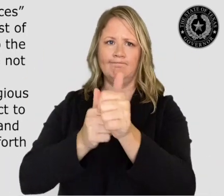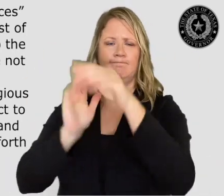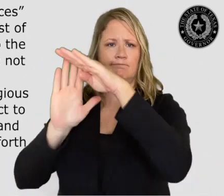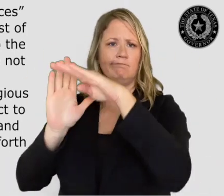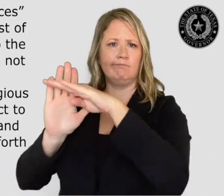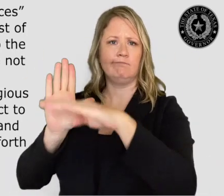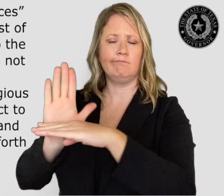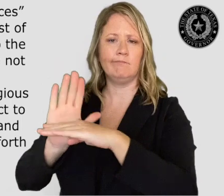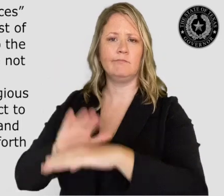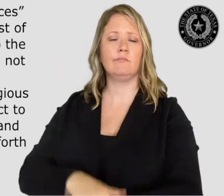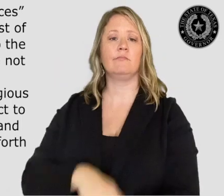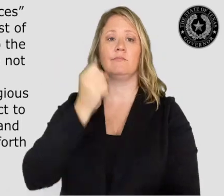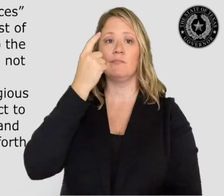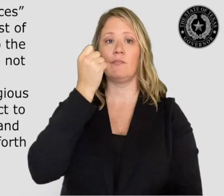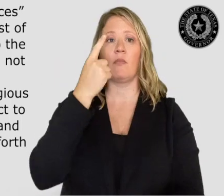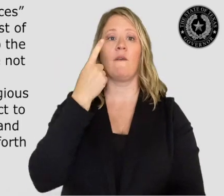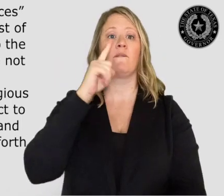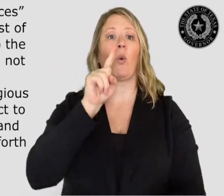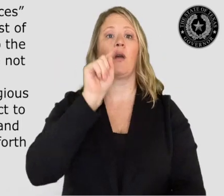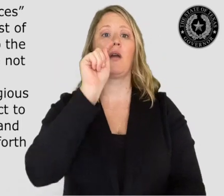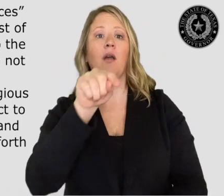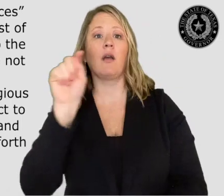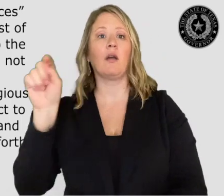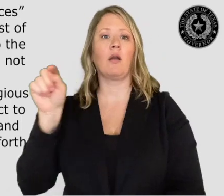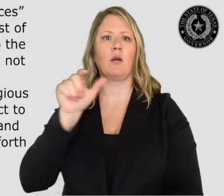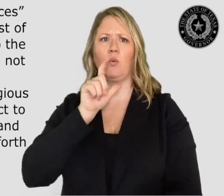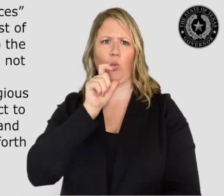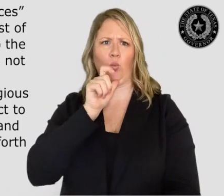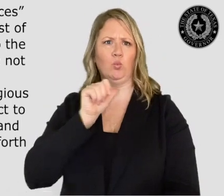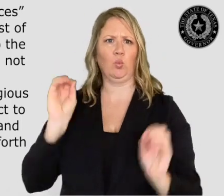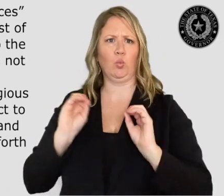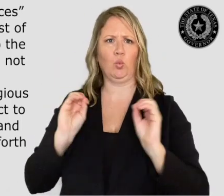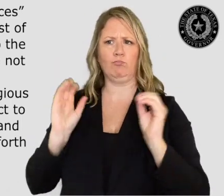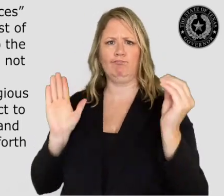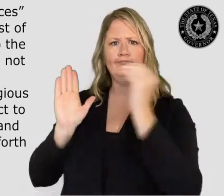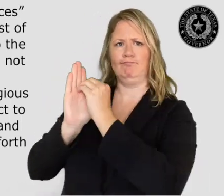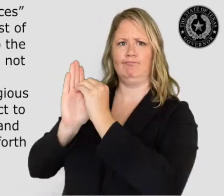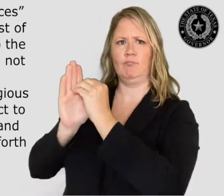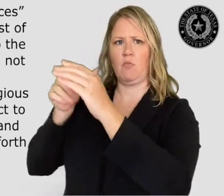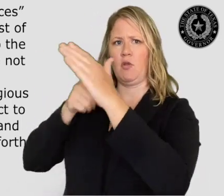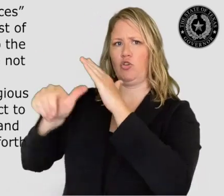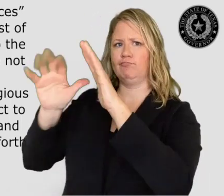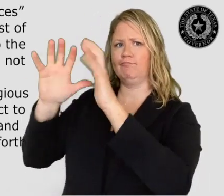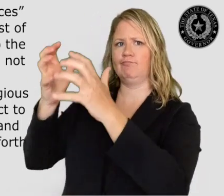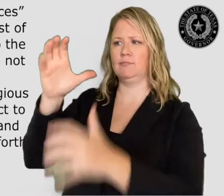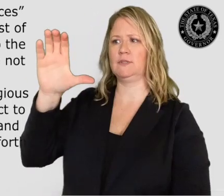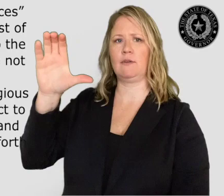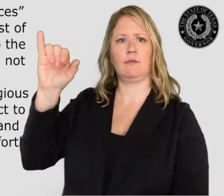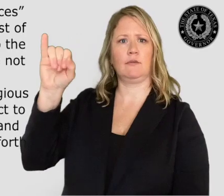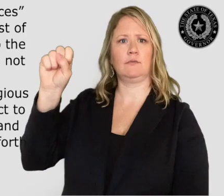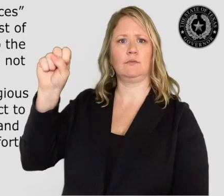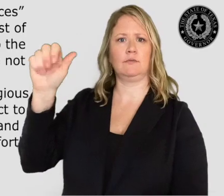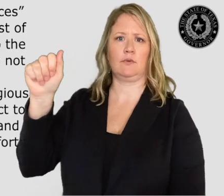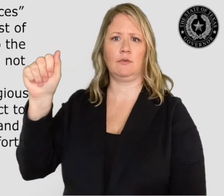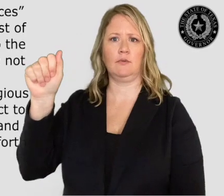services or religious services, subject to the conditions and limitations set forth below.